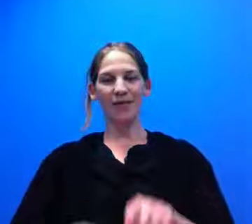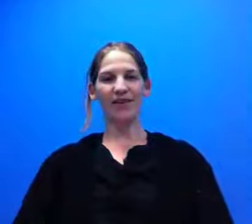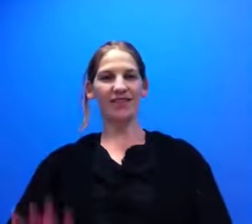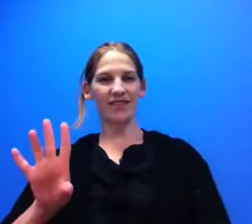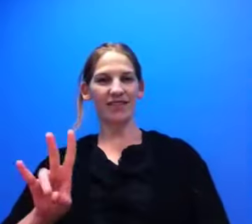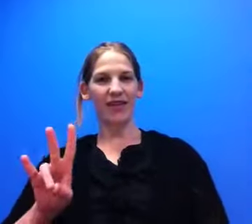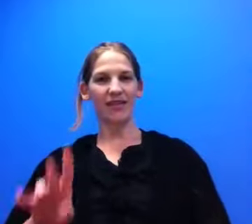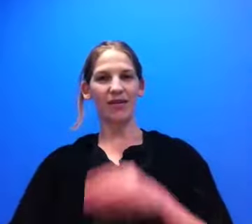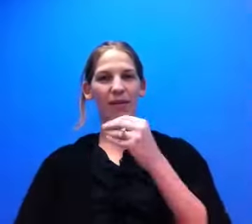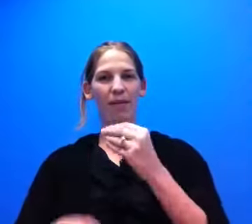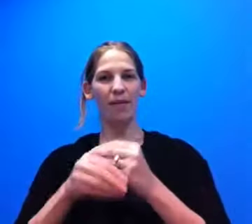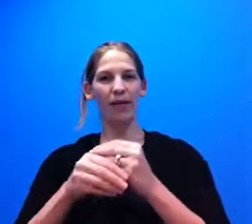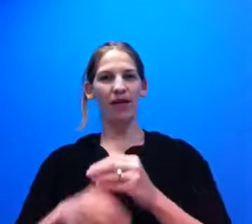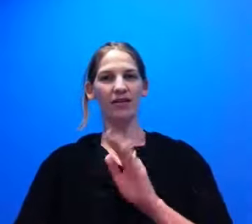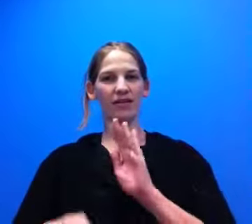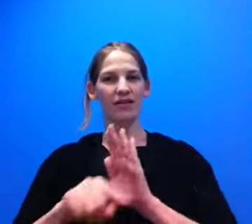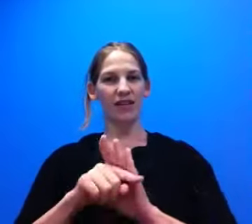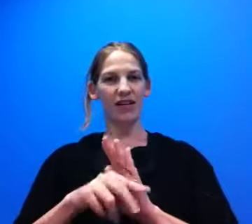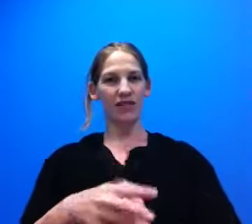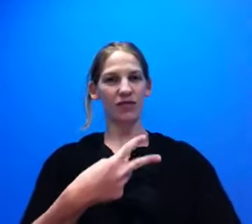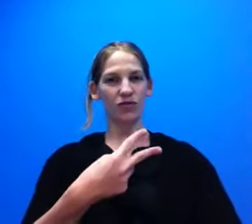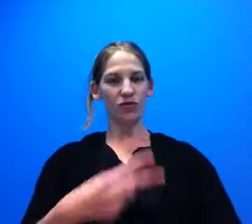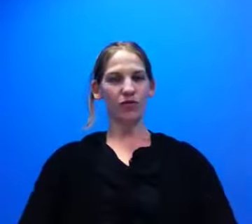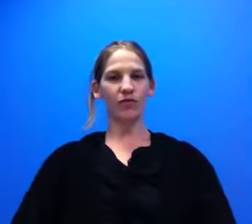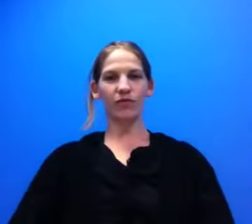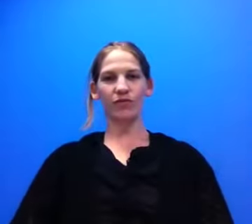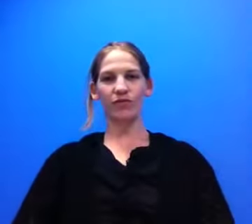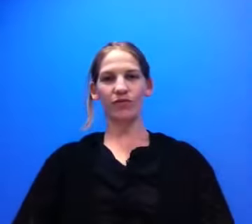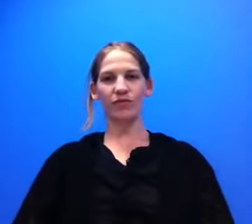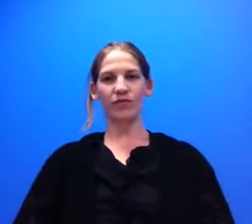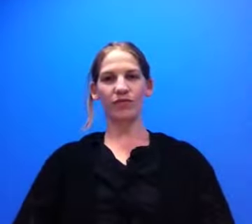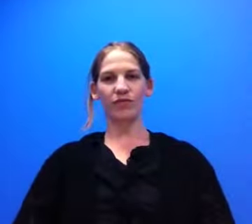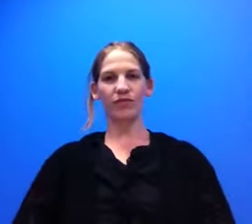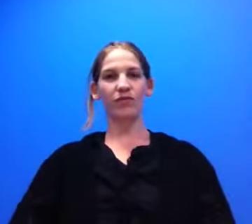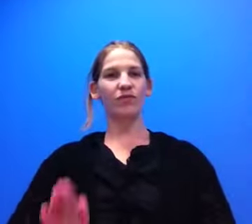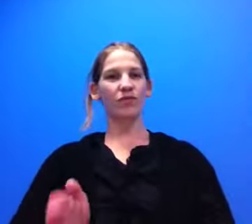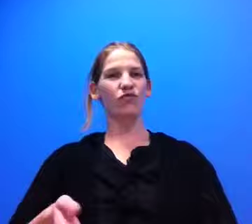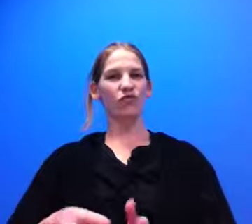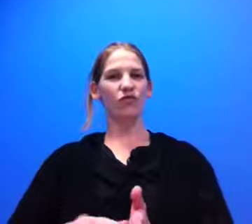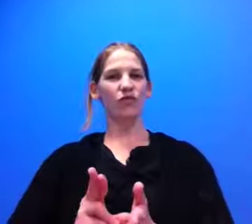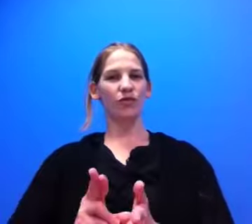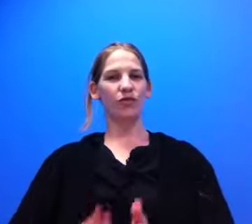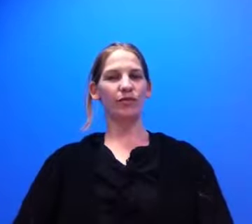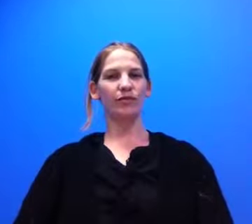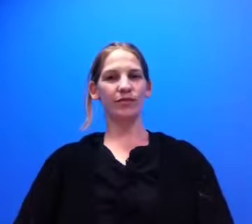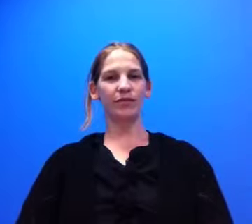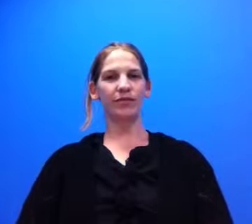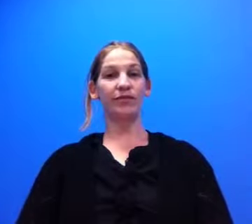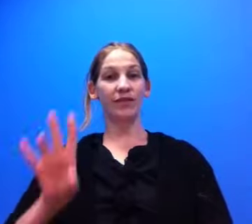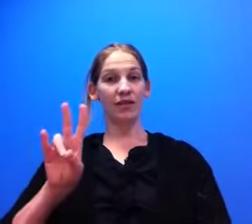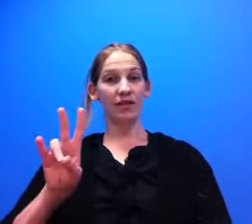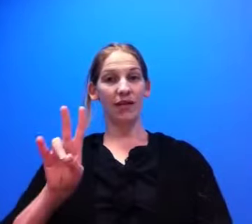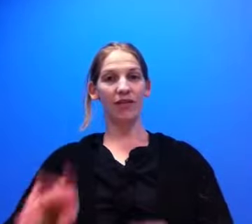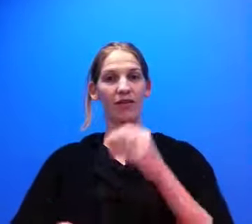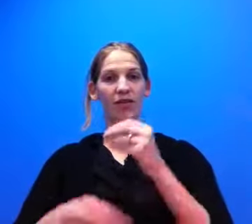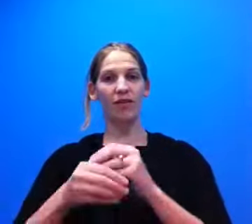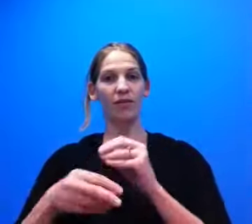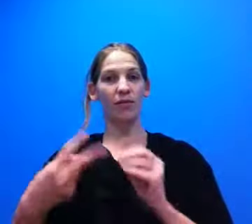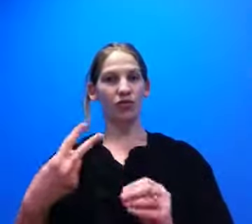something here. Let's look up there, and we have 7 plus 2 equals 9. Correct?